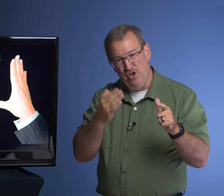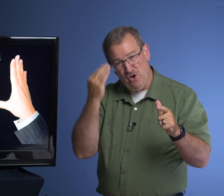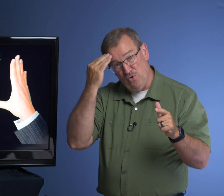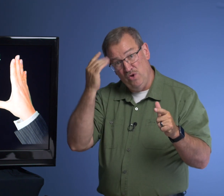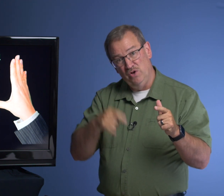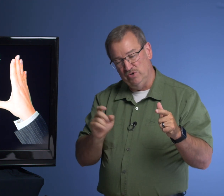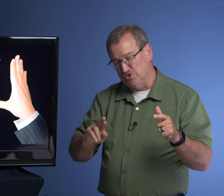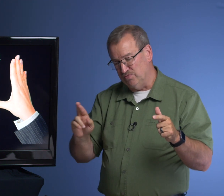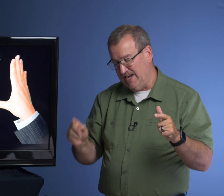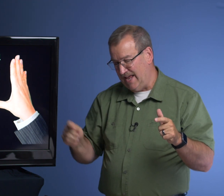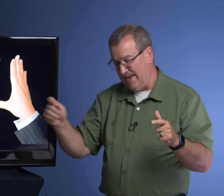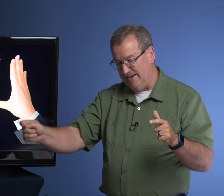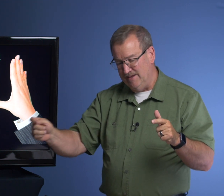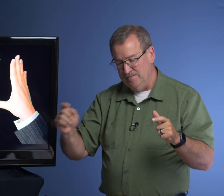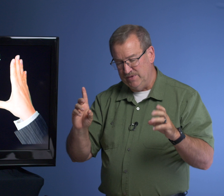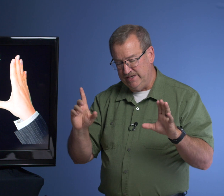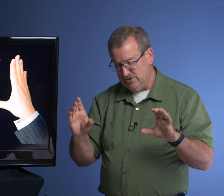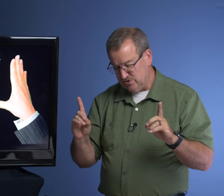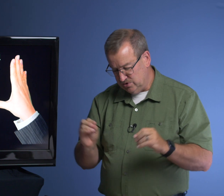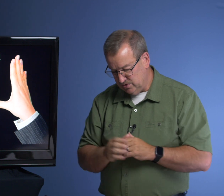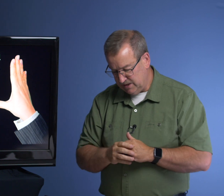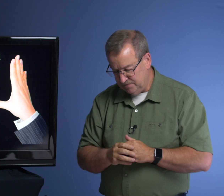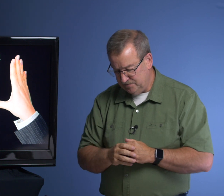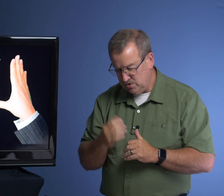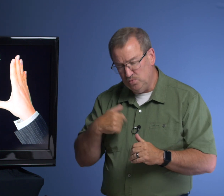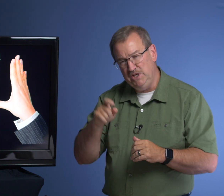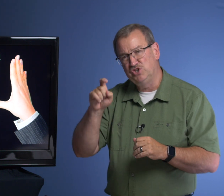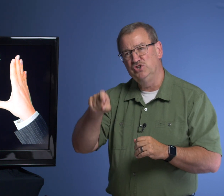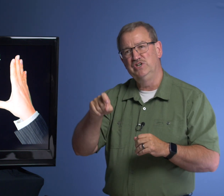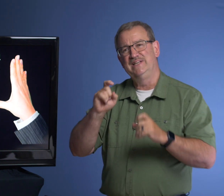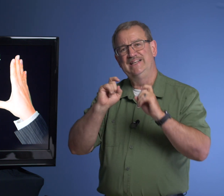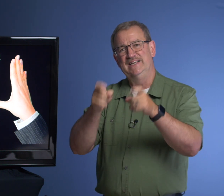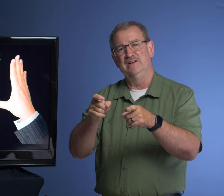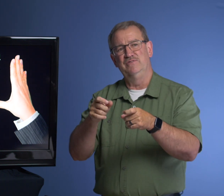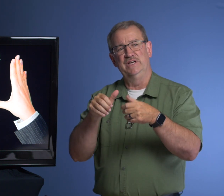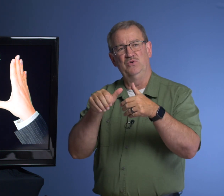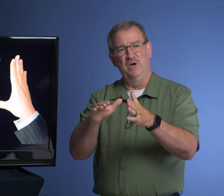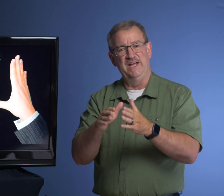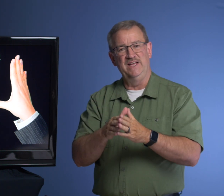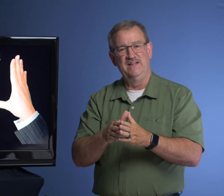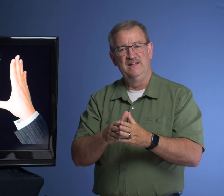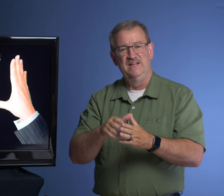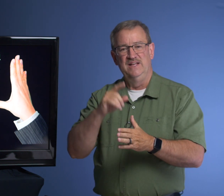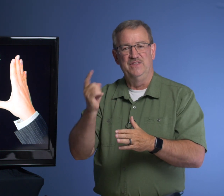know what your right hand is doing. We should give in a way that